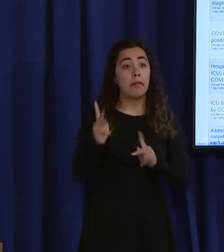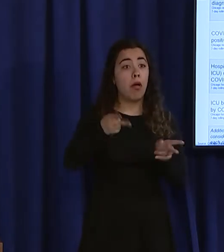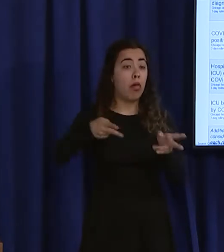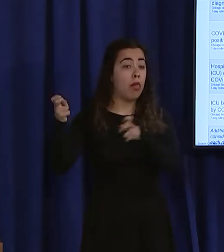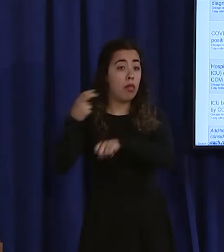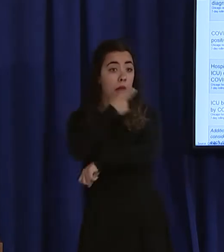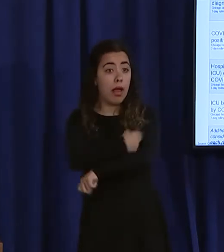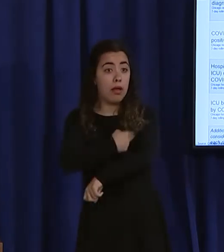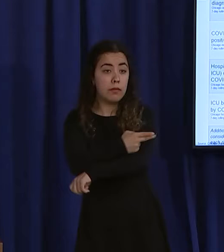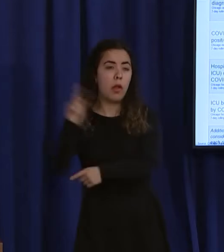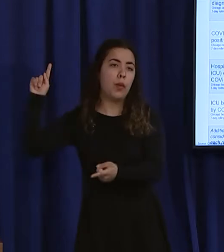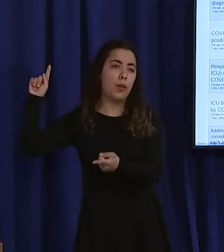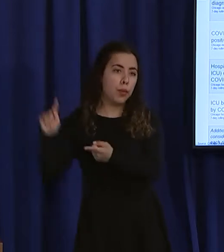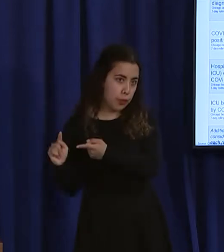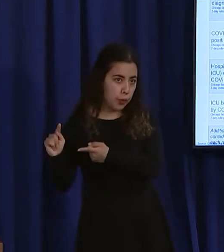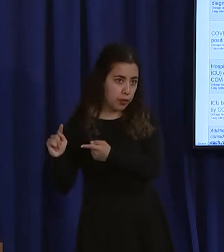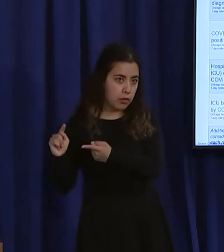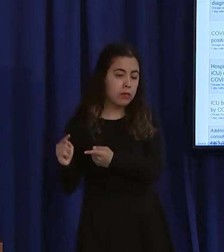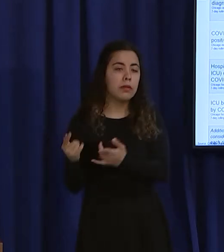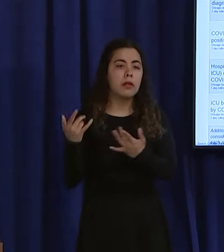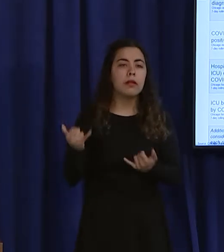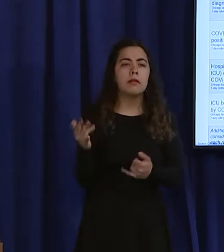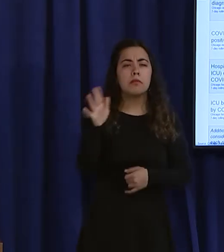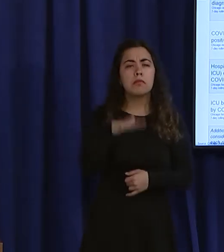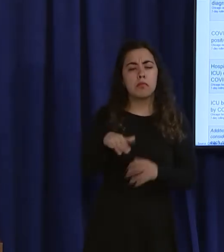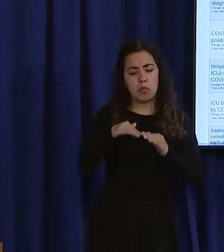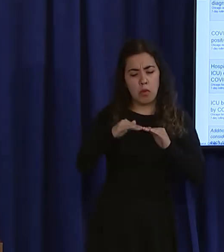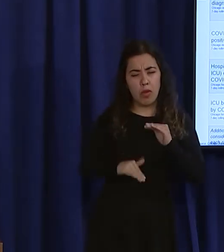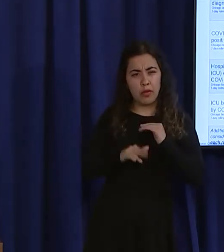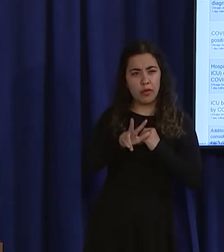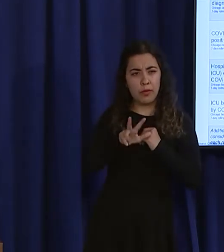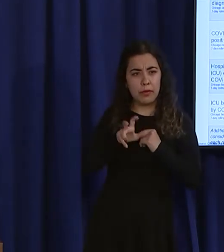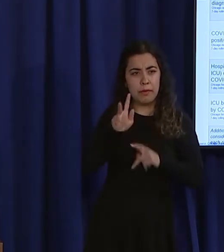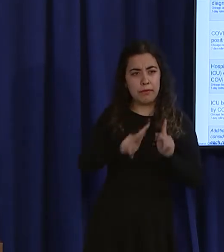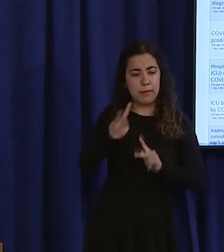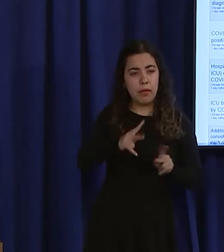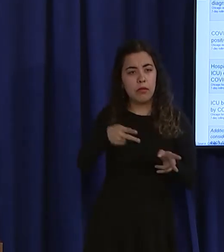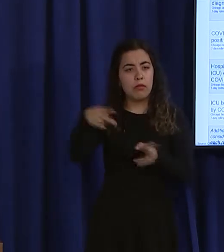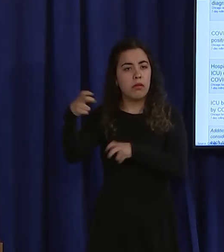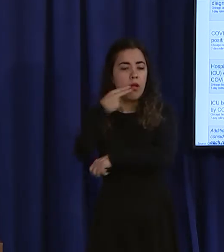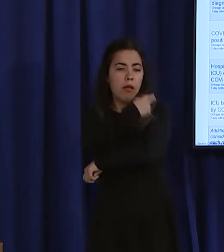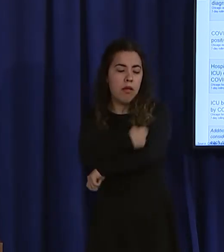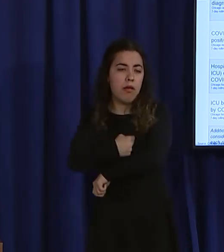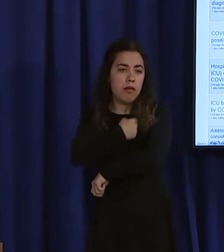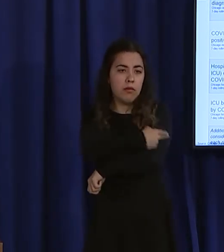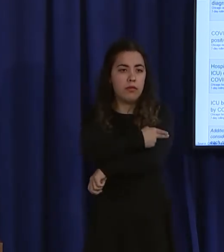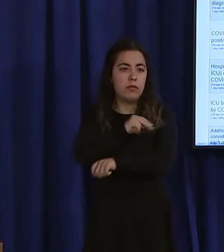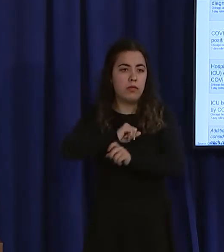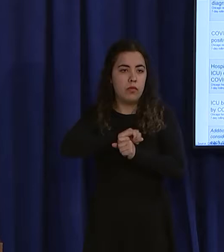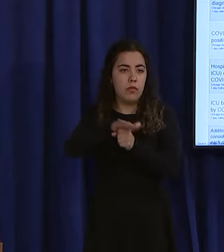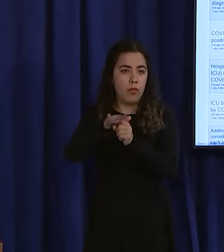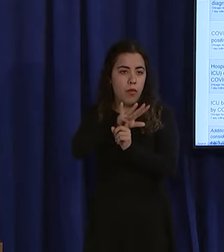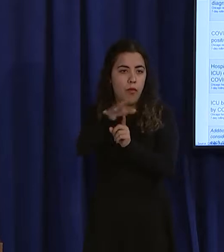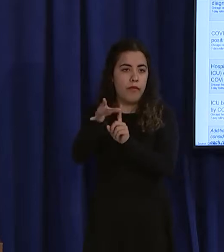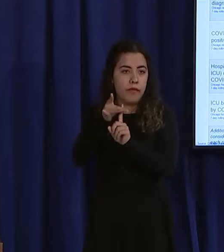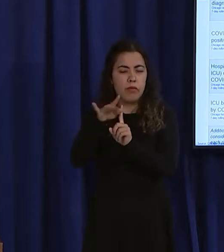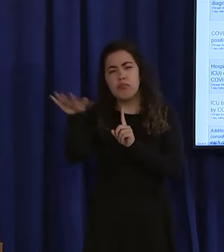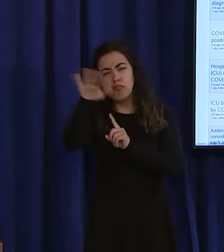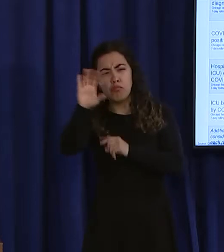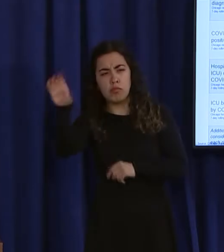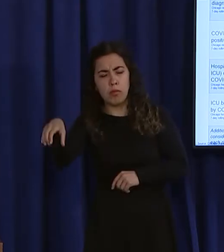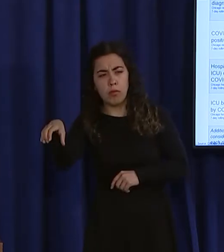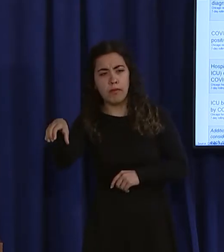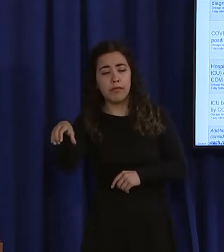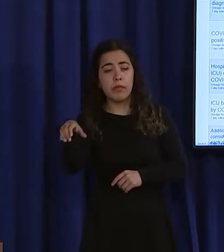hospitalized has been going down. We have currently a little bit under 300 people hospitalized with COVID across Chicago hospitals, and fewer